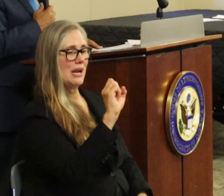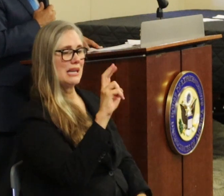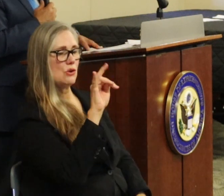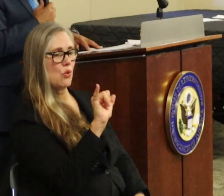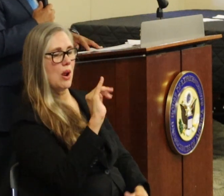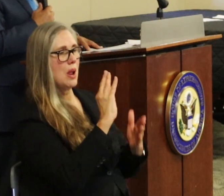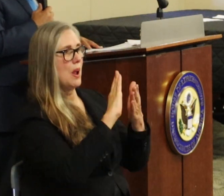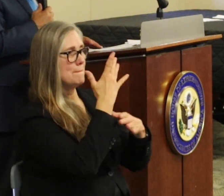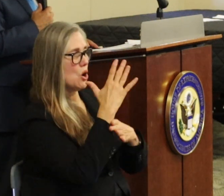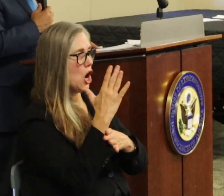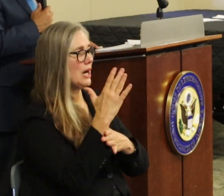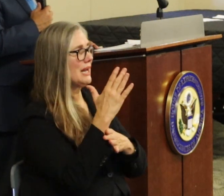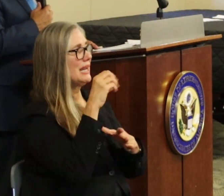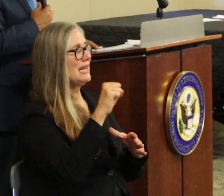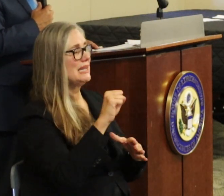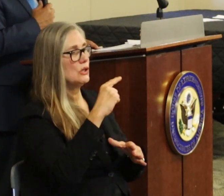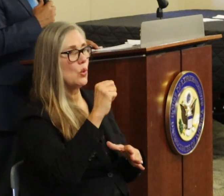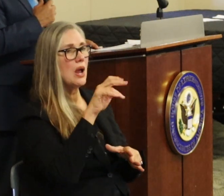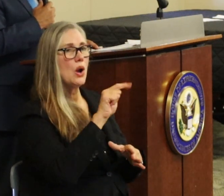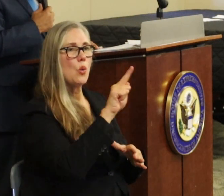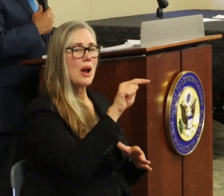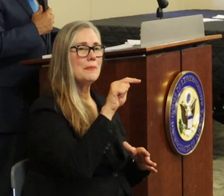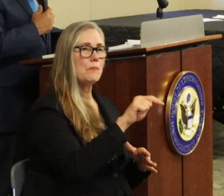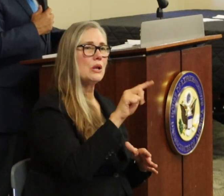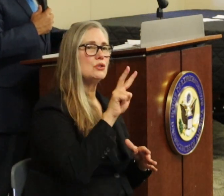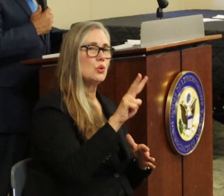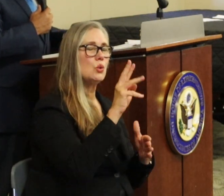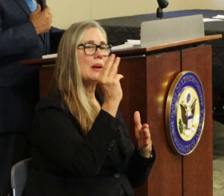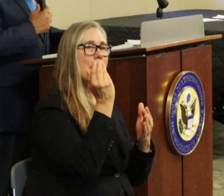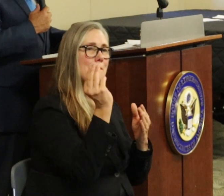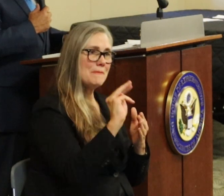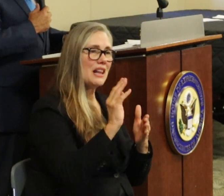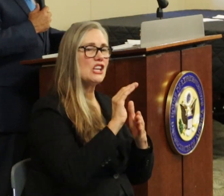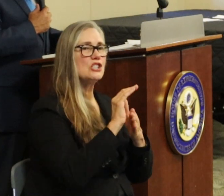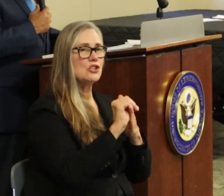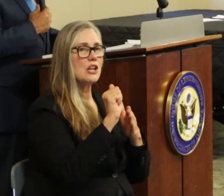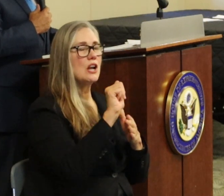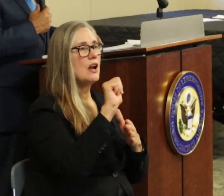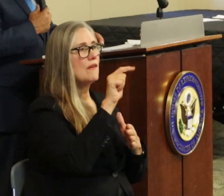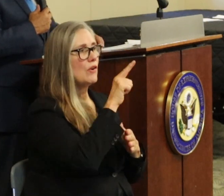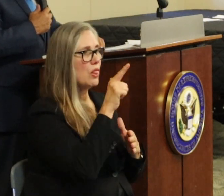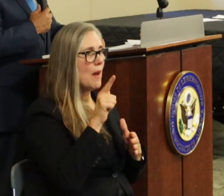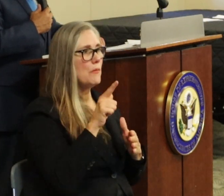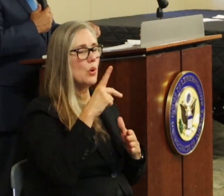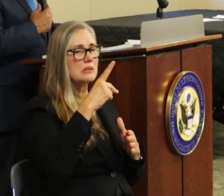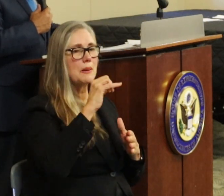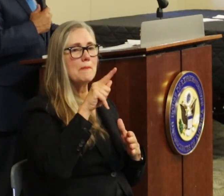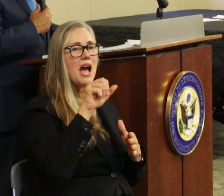$900,000 for the Lompoc Health Clinic, $1.2 million for Lompoc Pioneer Park,